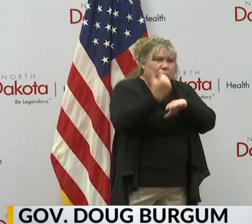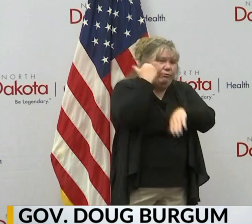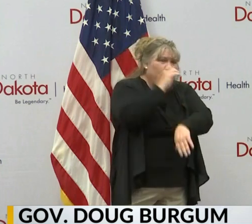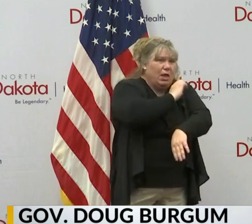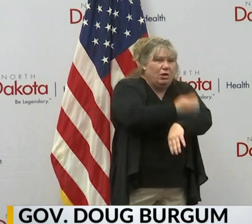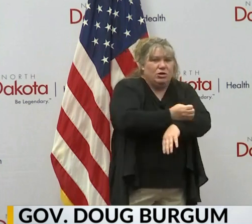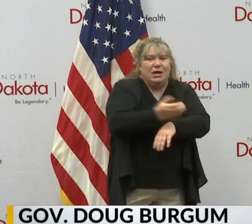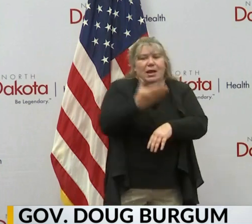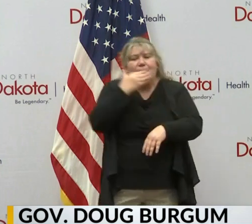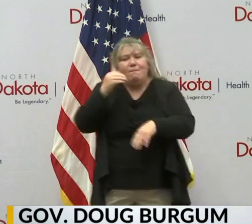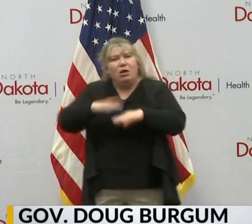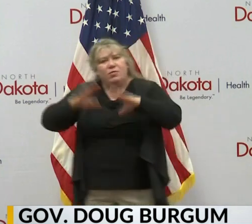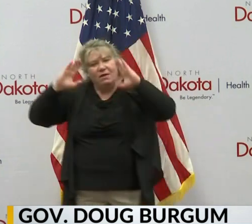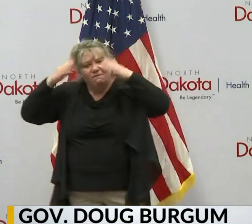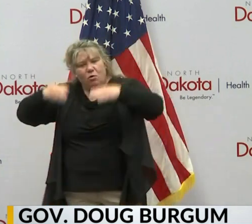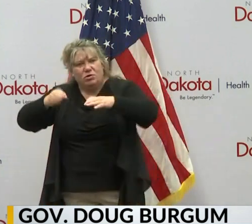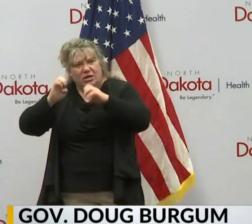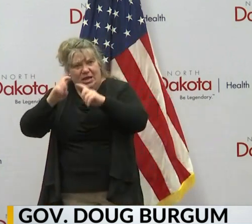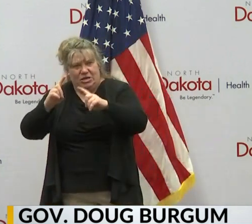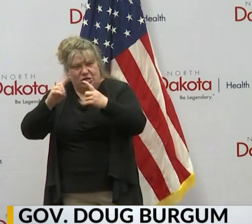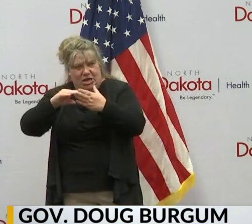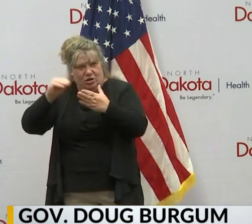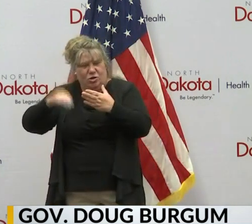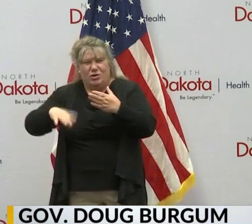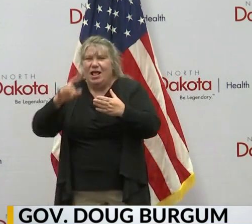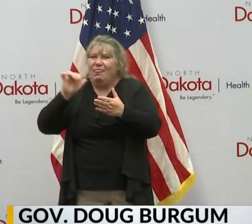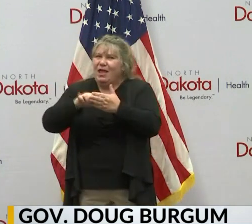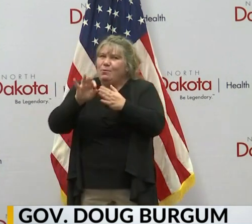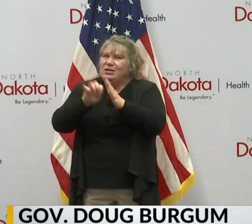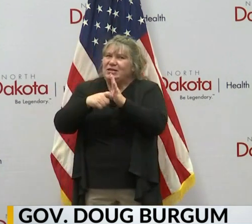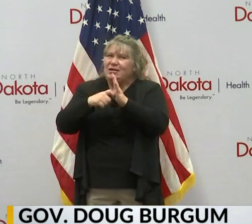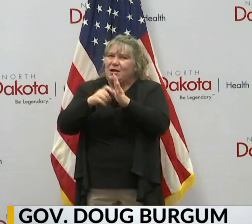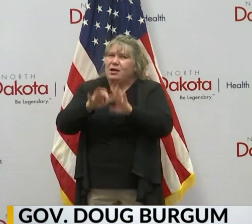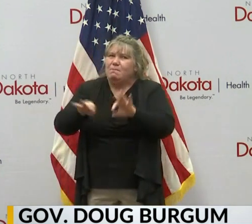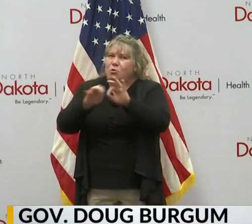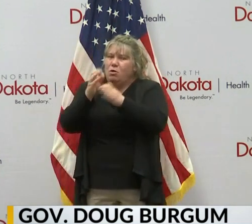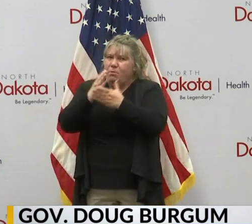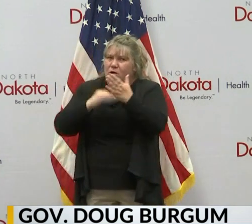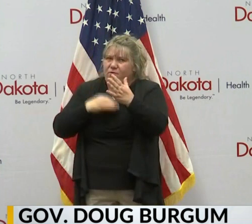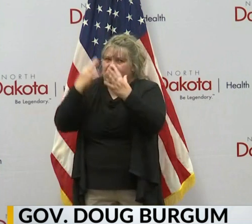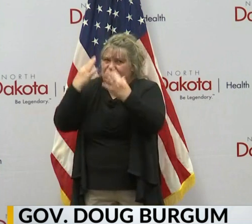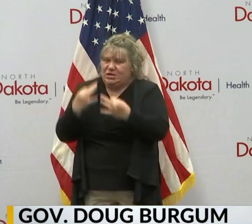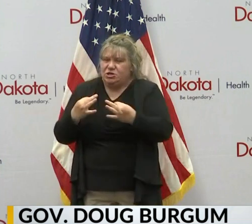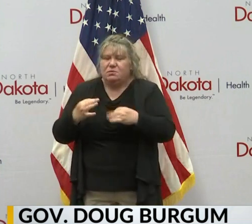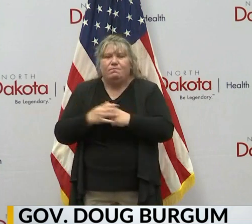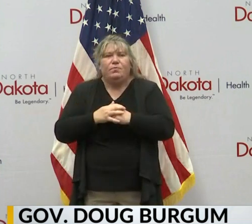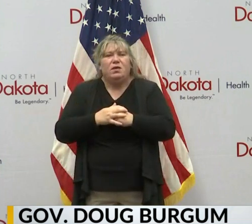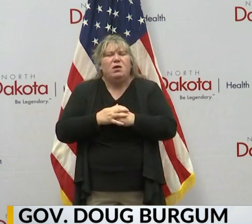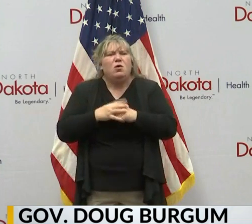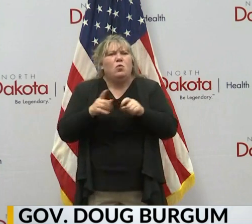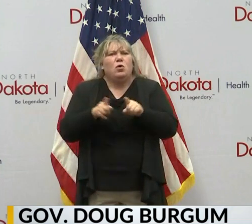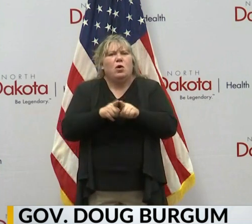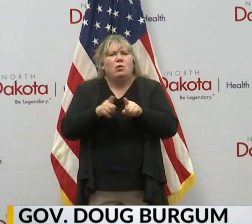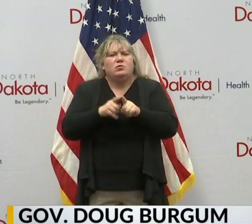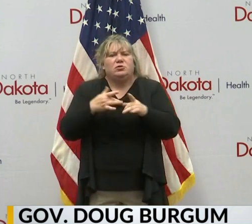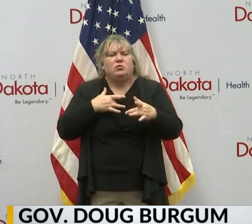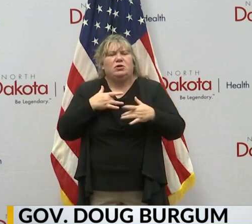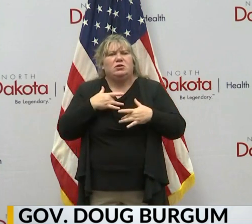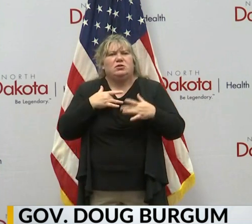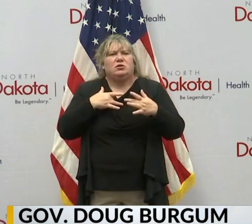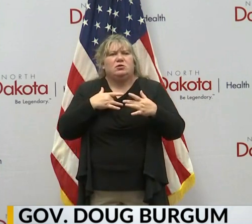educating students. And so I think that was a key part of it. The other piece, as we said, is we're still very concerned about